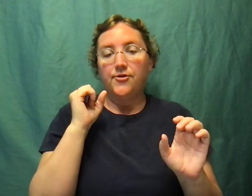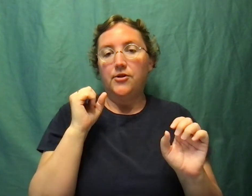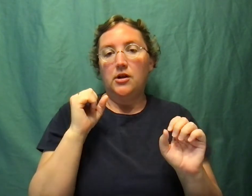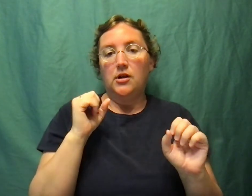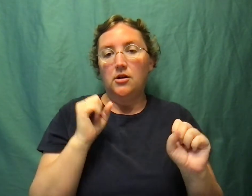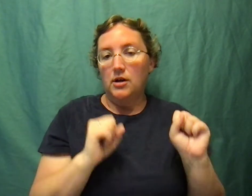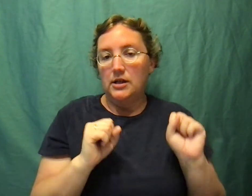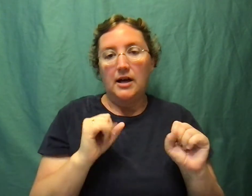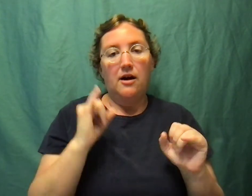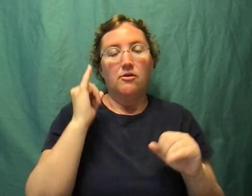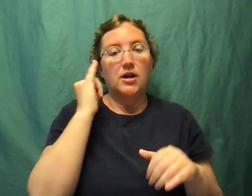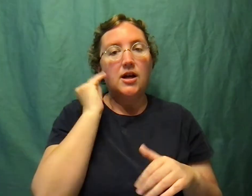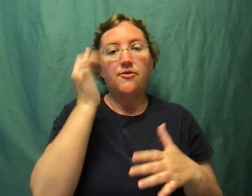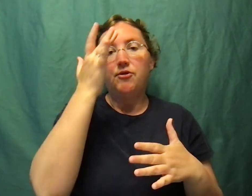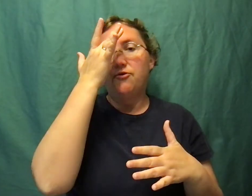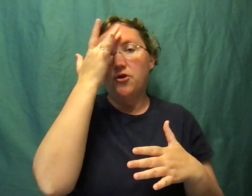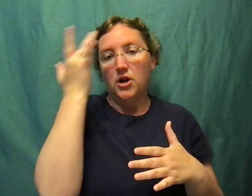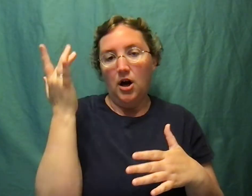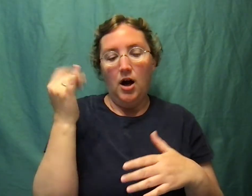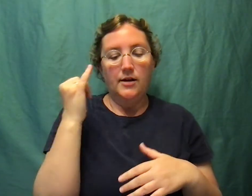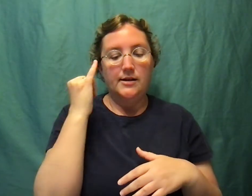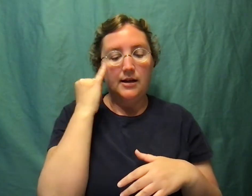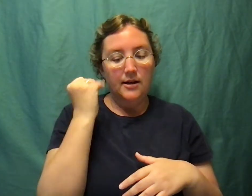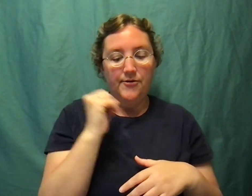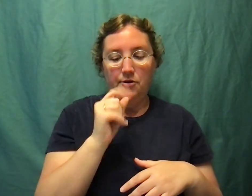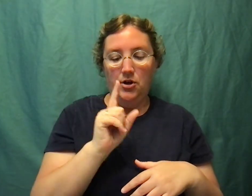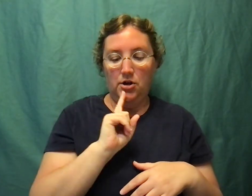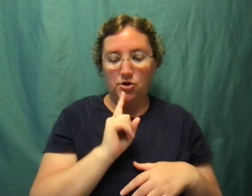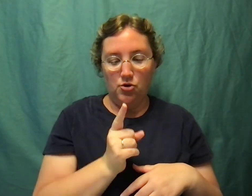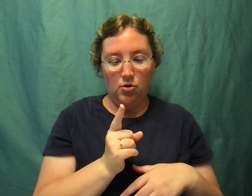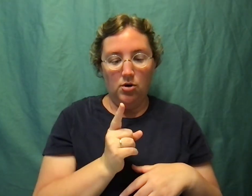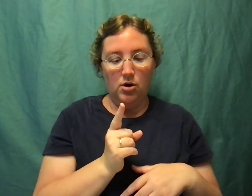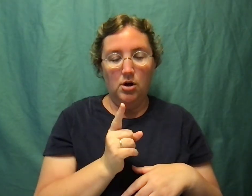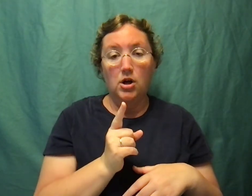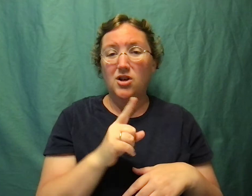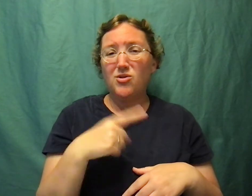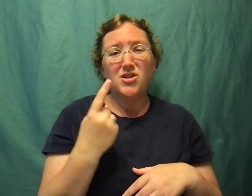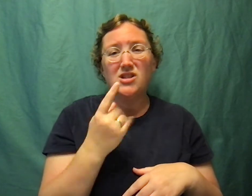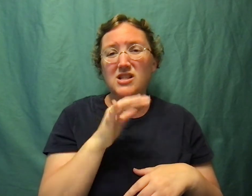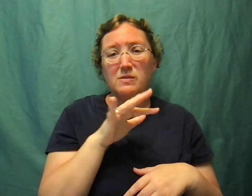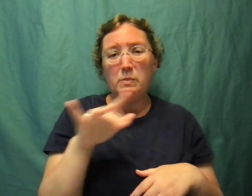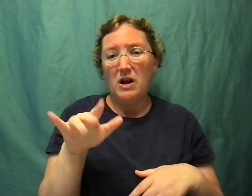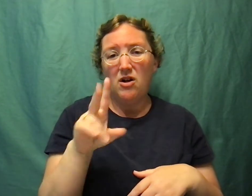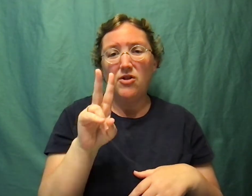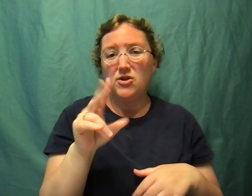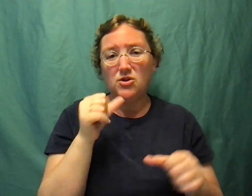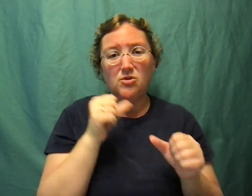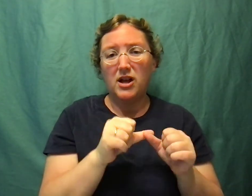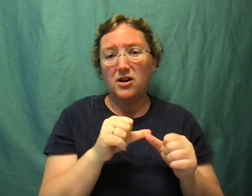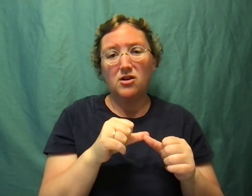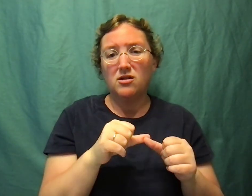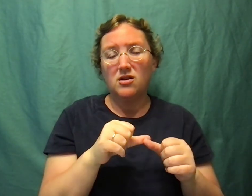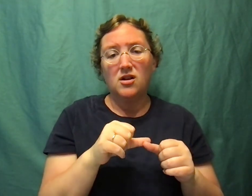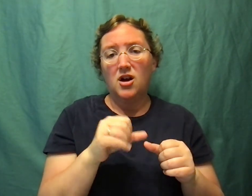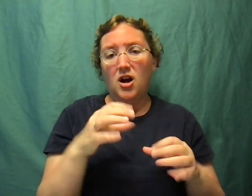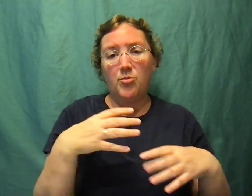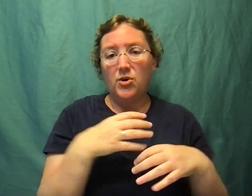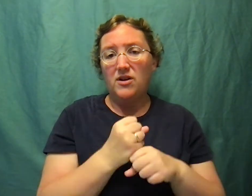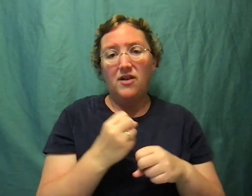If you're in doubt, if you forgot, if you're not sure, you can just spell the 2-letter